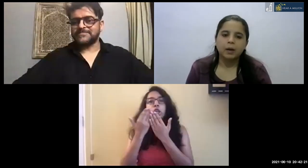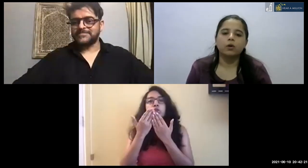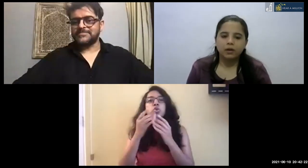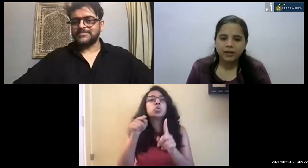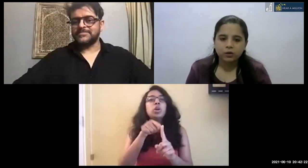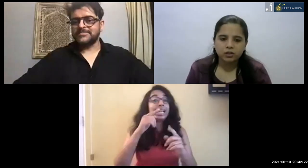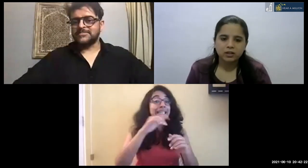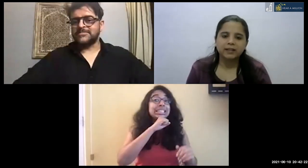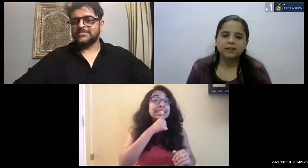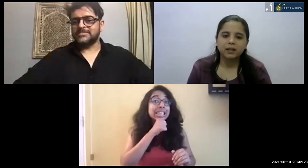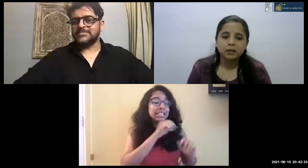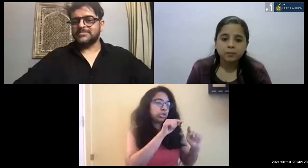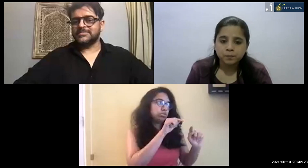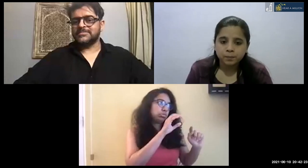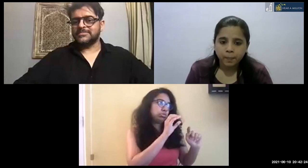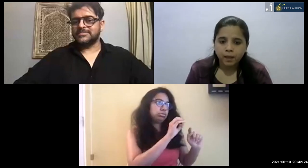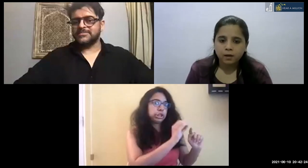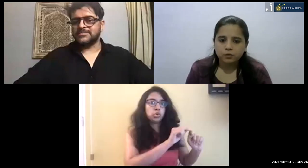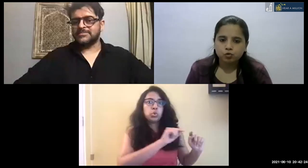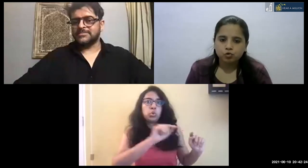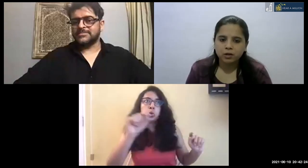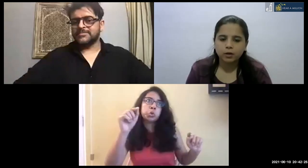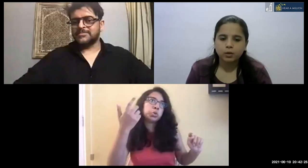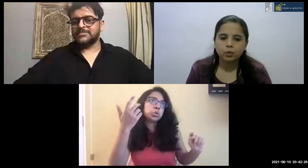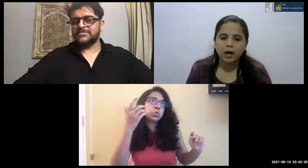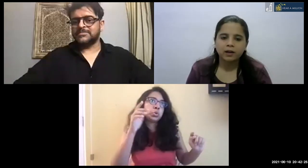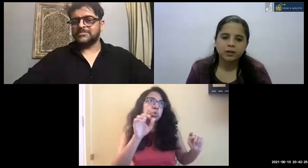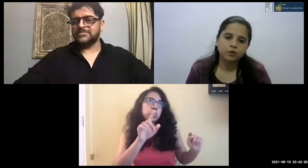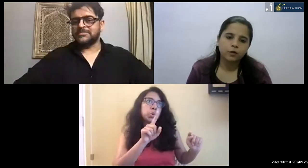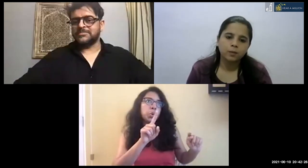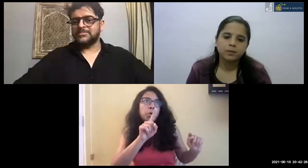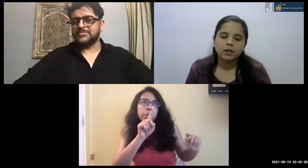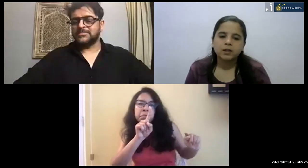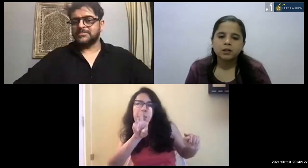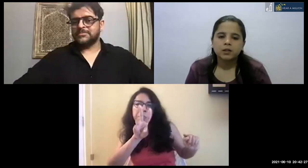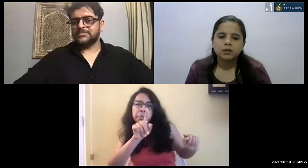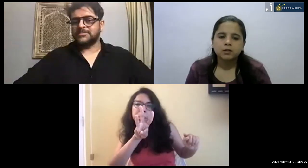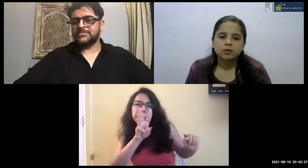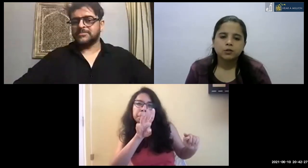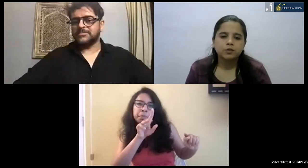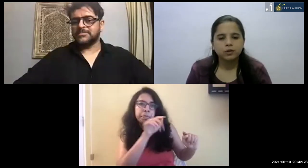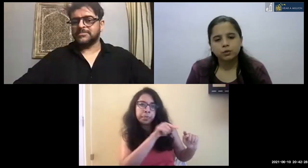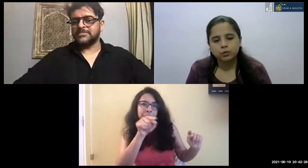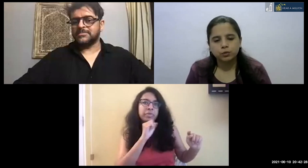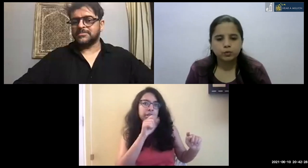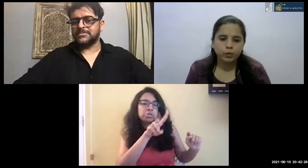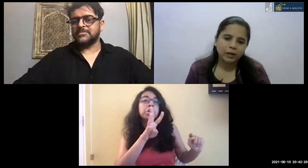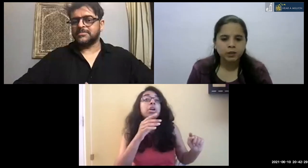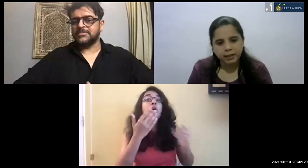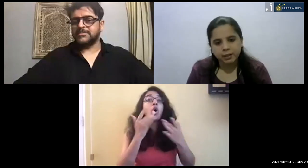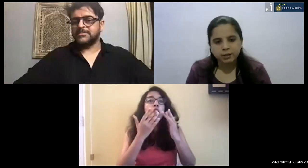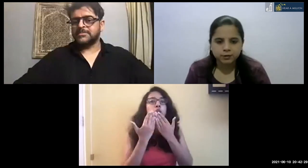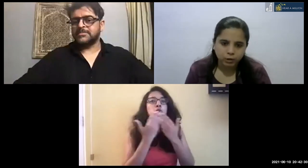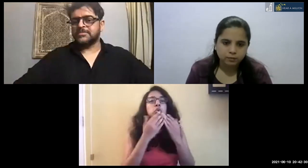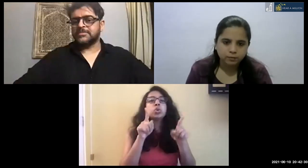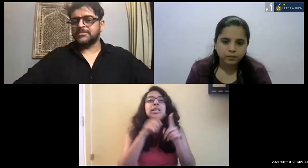And about online education, I think children who are aged from 0 to 12 or